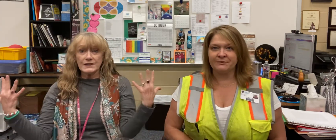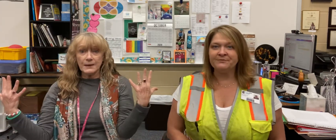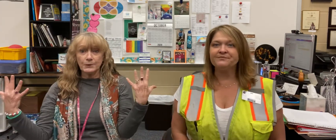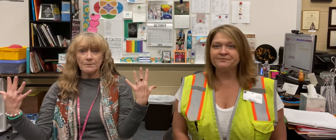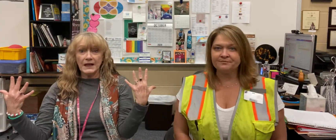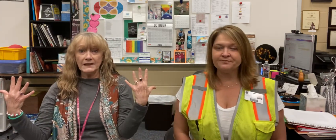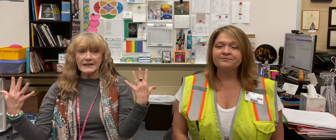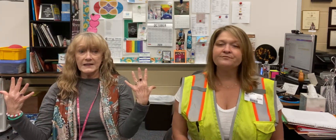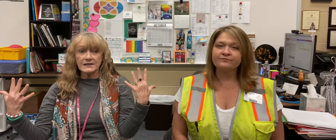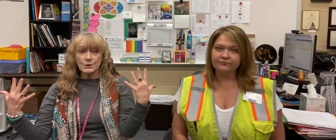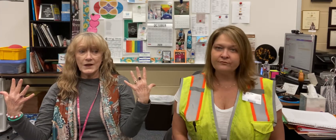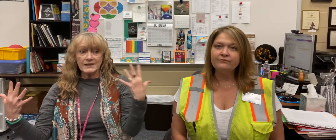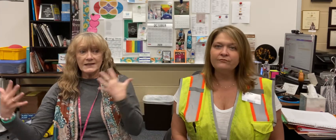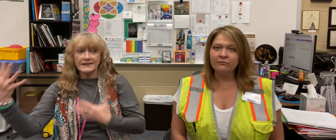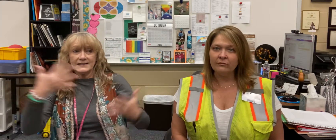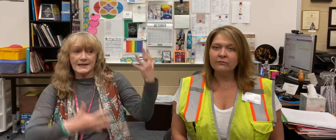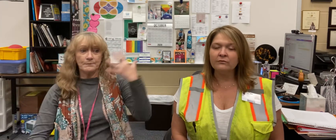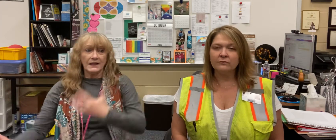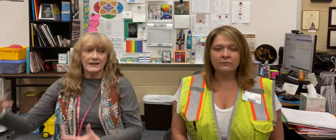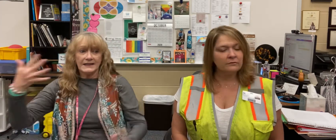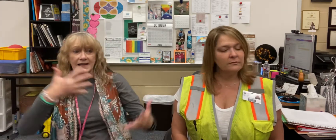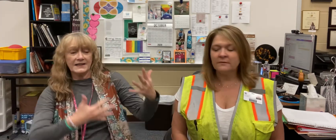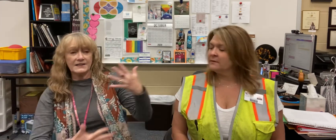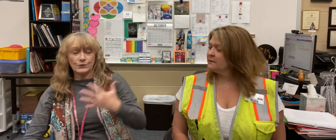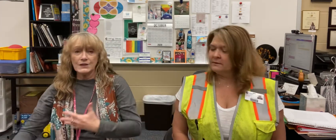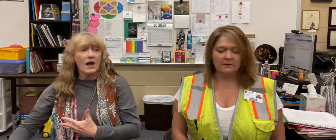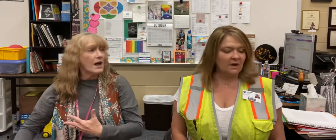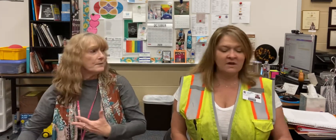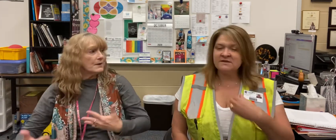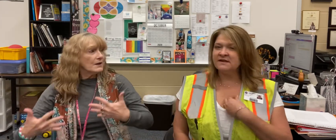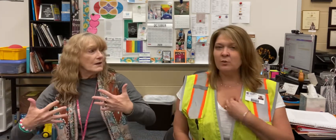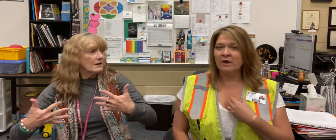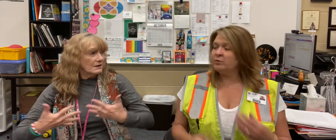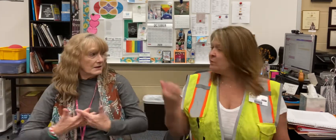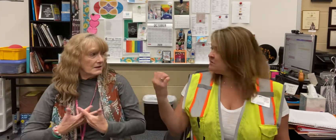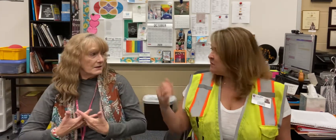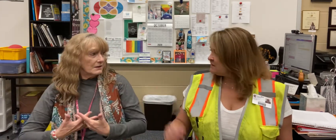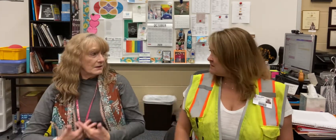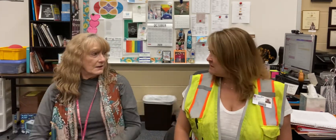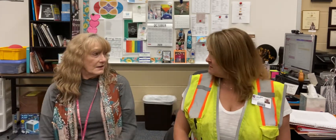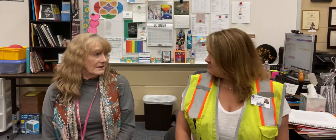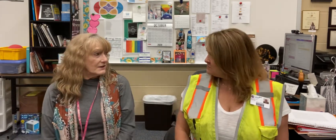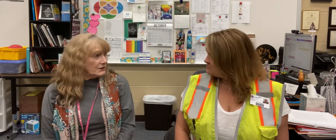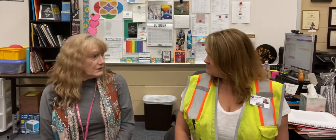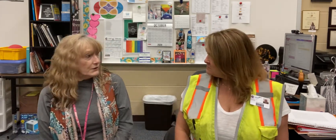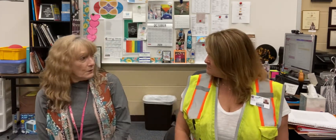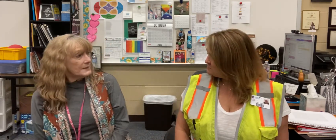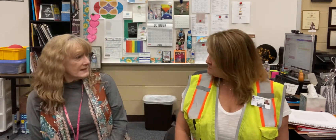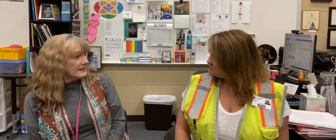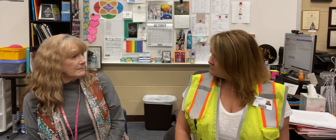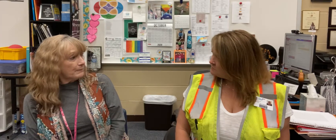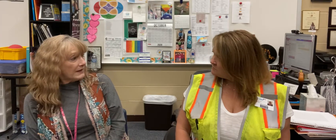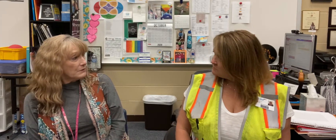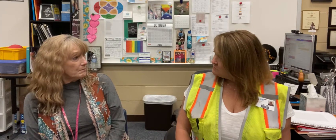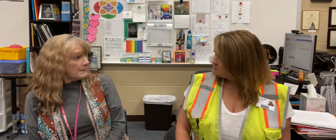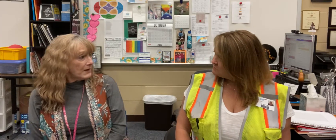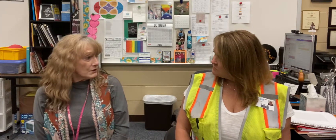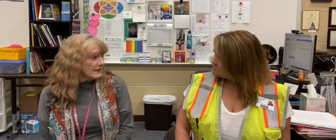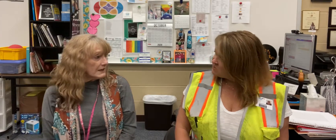separate melodies. We're not singing the same melody at a different time. I'll sing one. What would you like to sing? Do you want me to sing Paddle? My Paddle's Keen sure. and